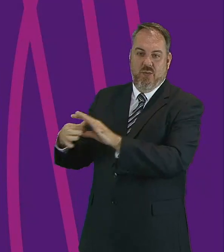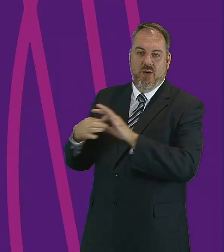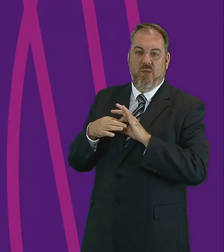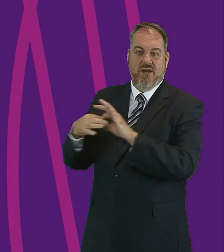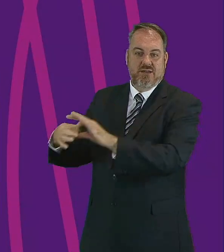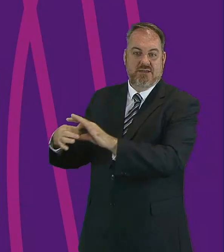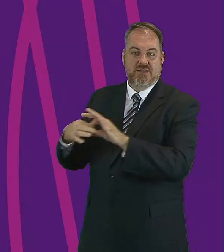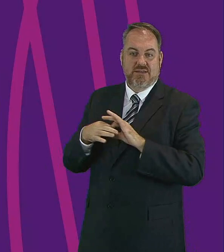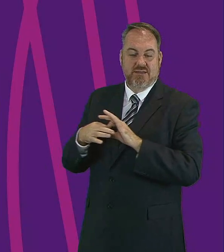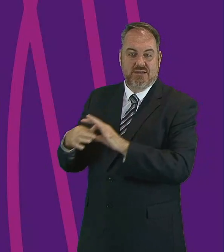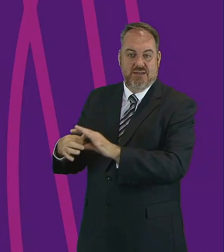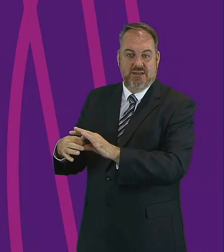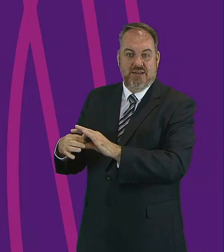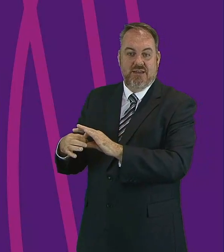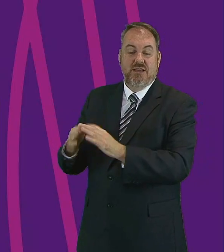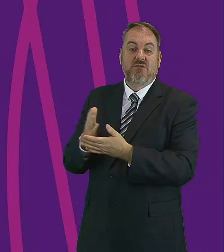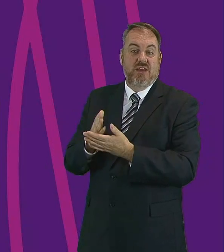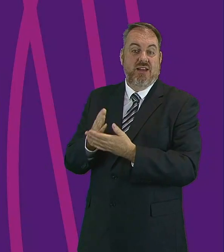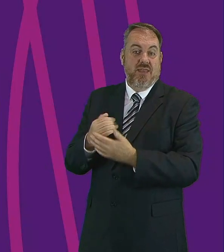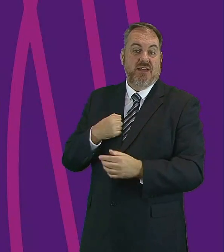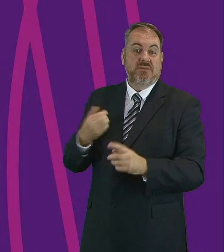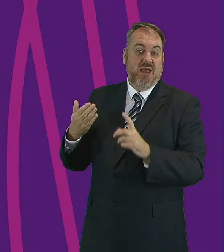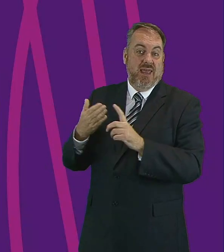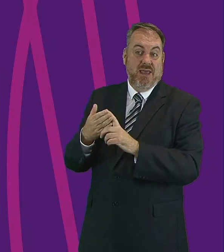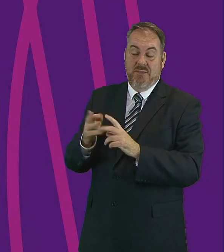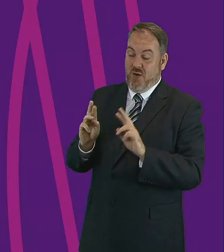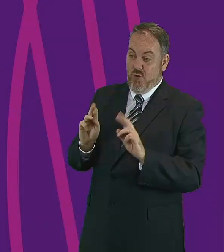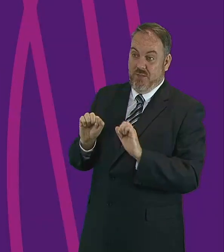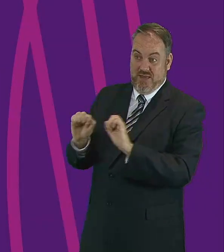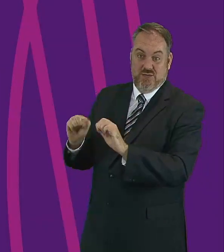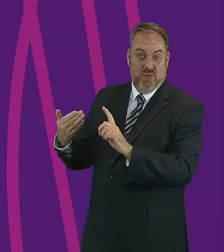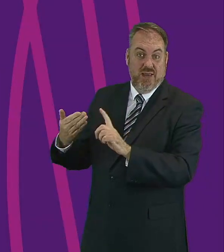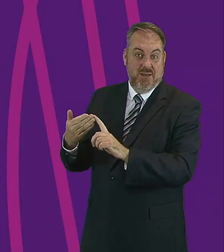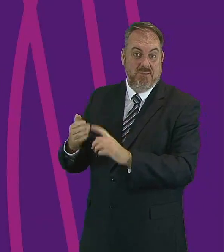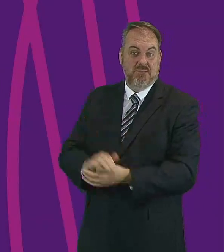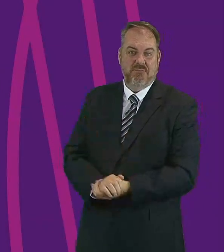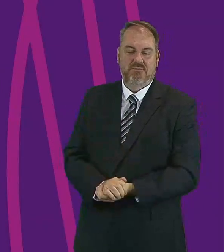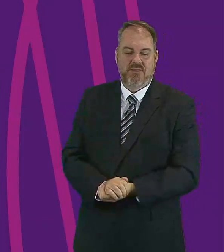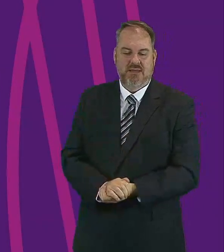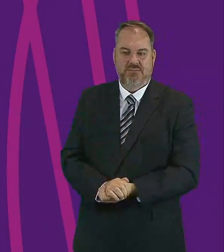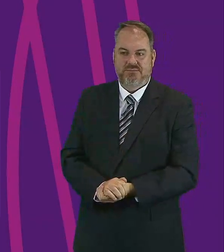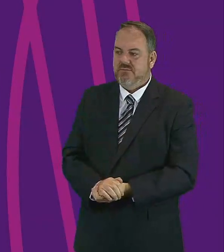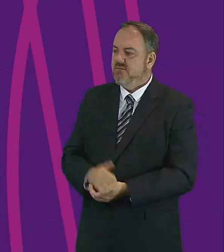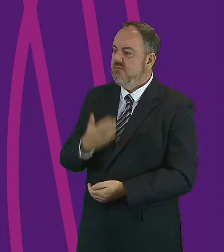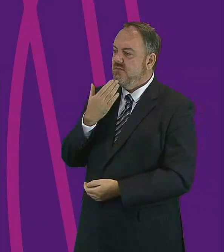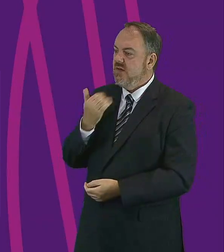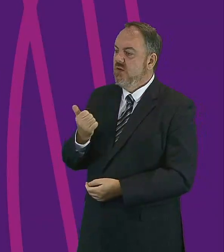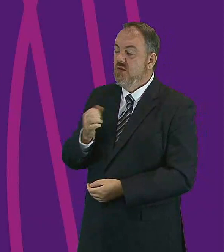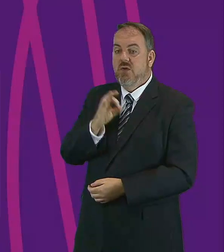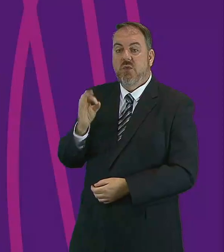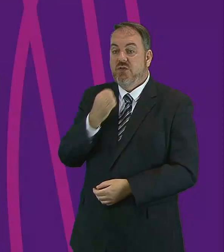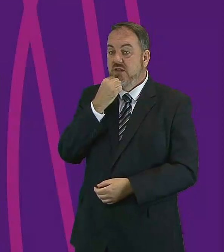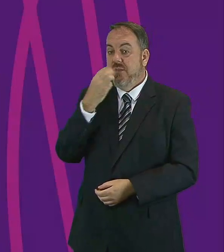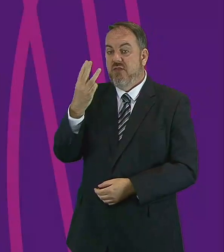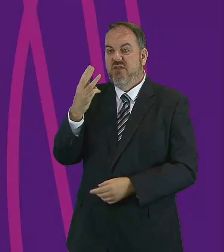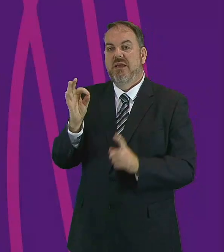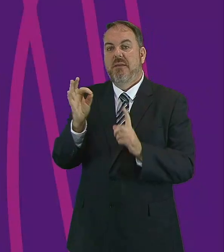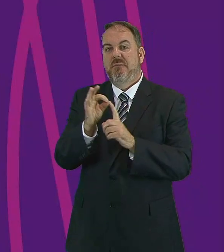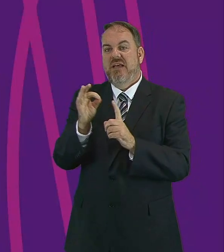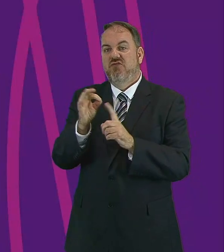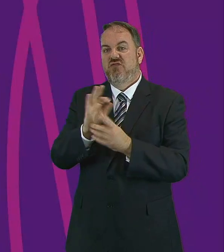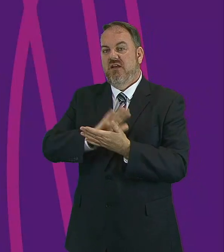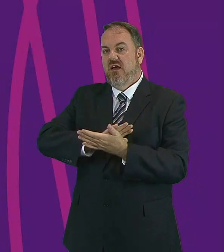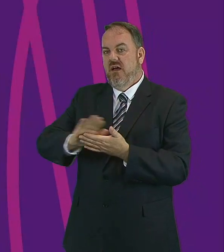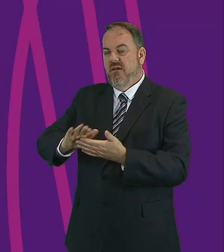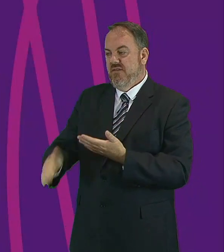review in the constructive way that I'm sure he intends to do. Thank you. Question number 3, Patrick Harvey. Thank